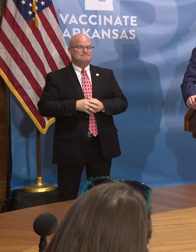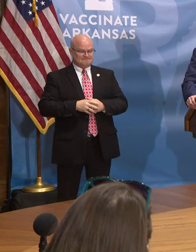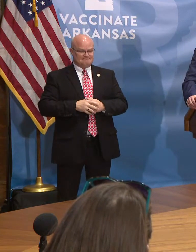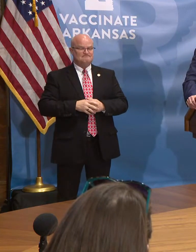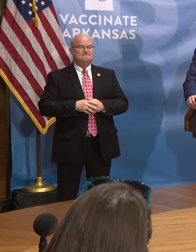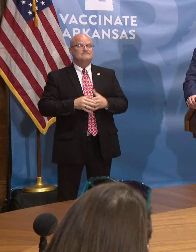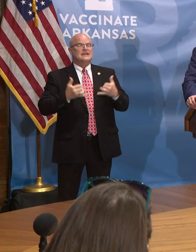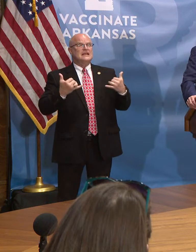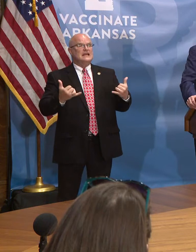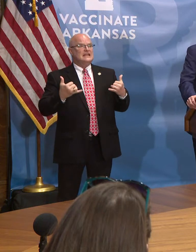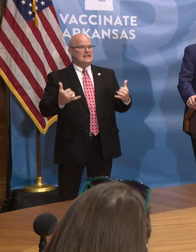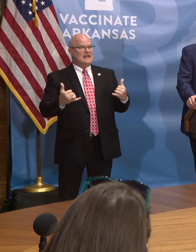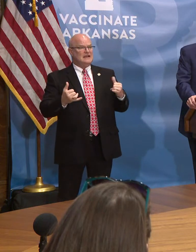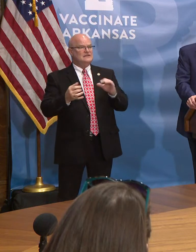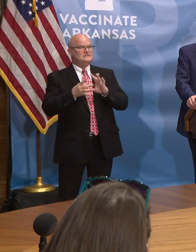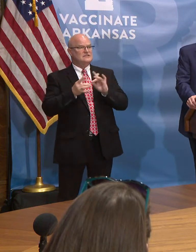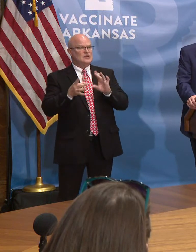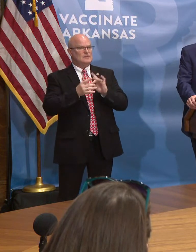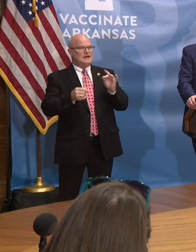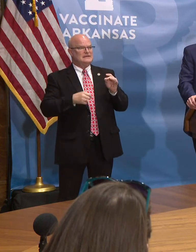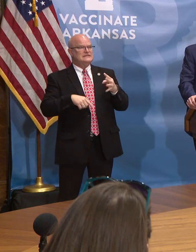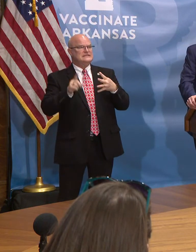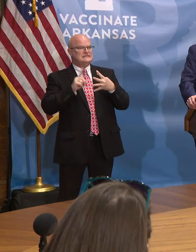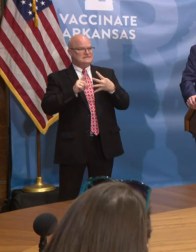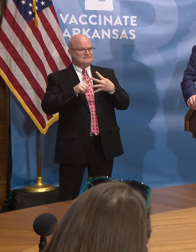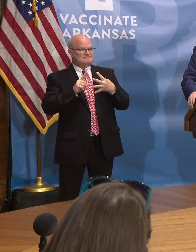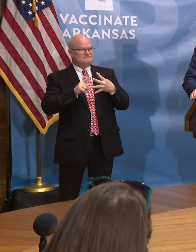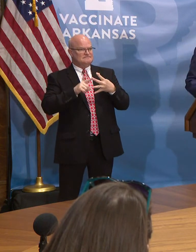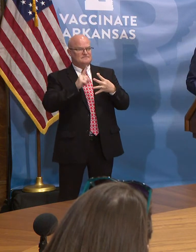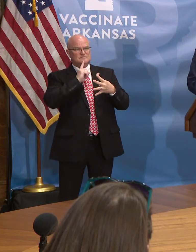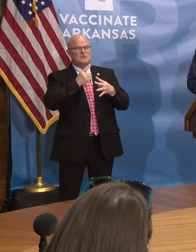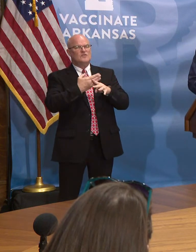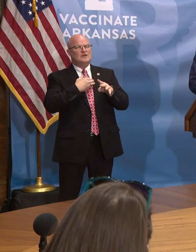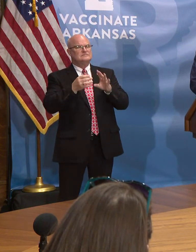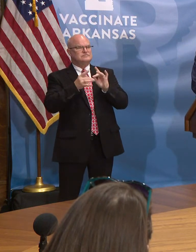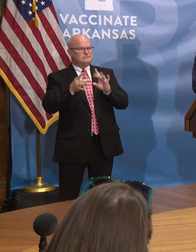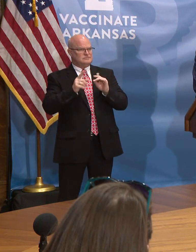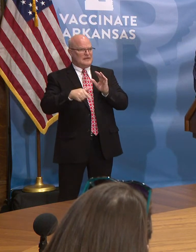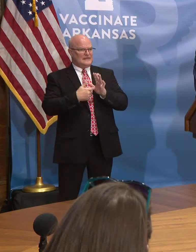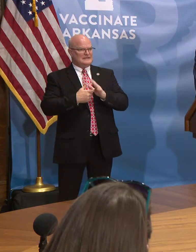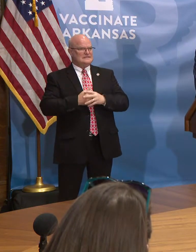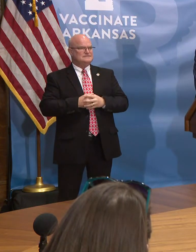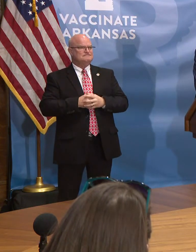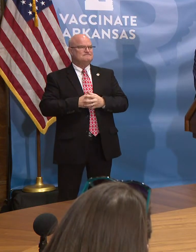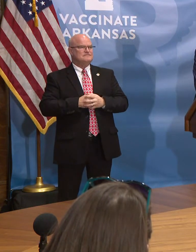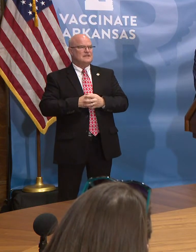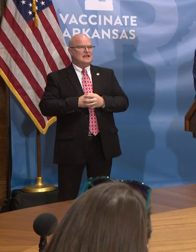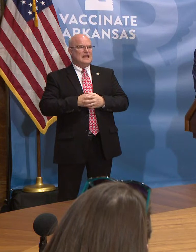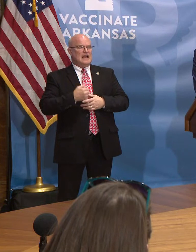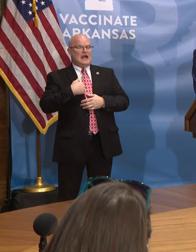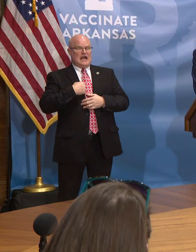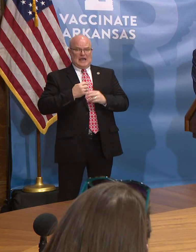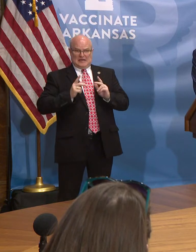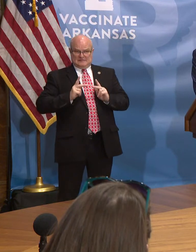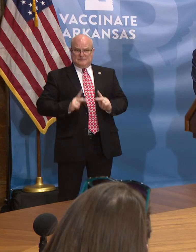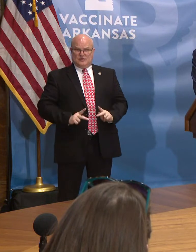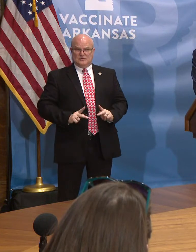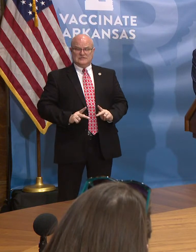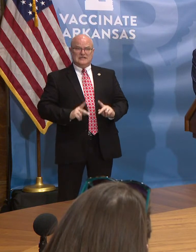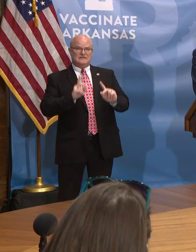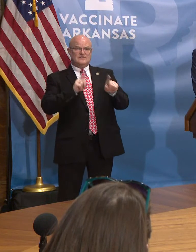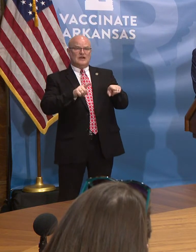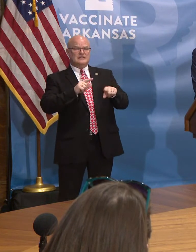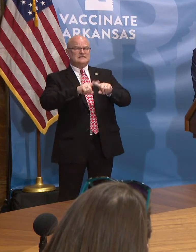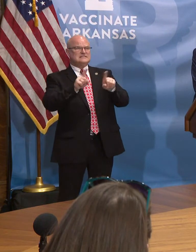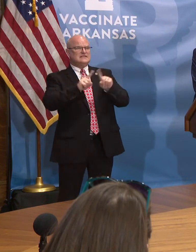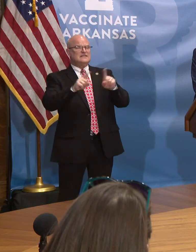And then let me go to the second one before I actually go into the details of this. I've personally been to a